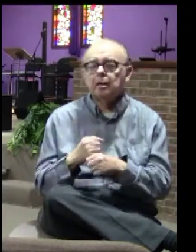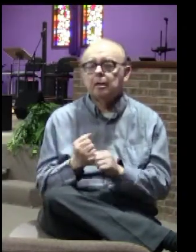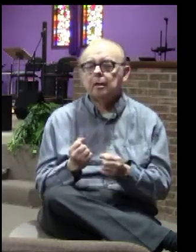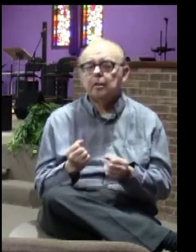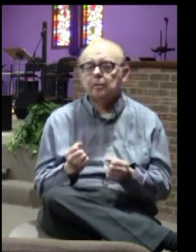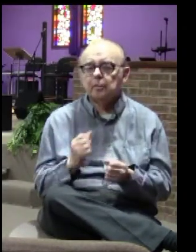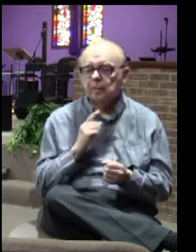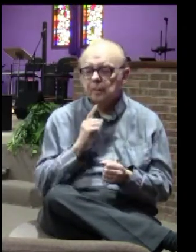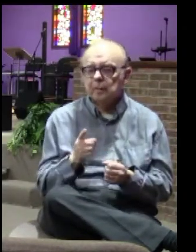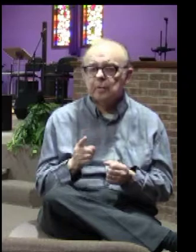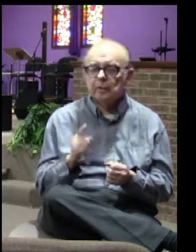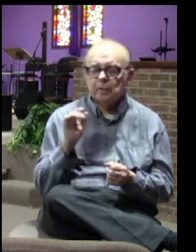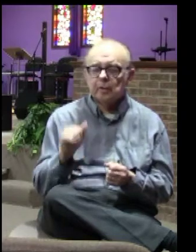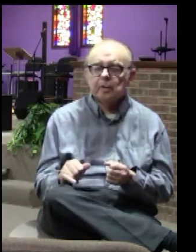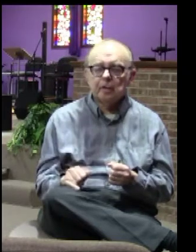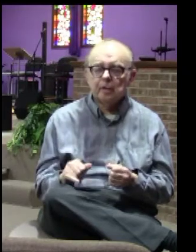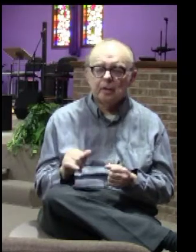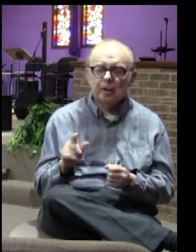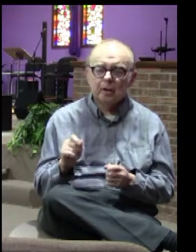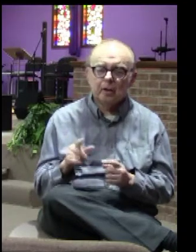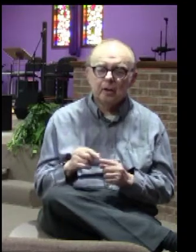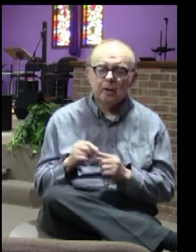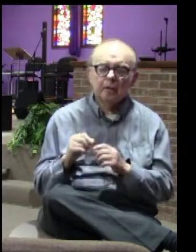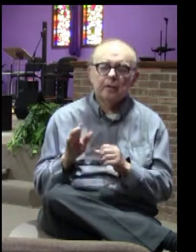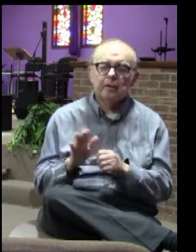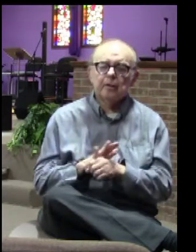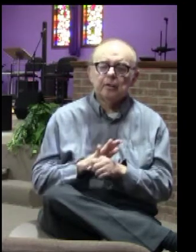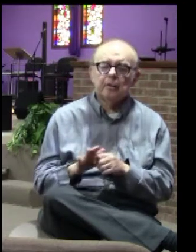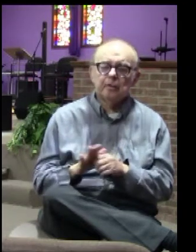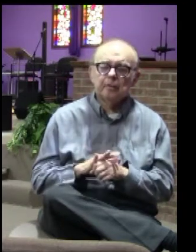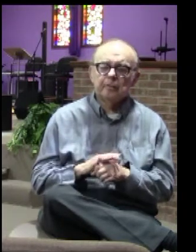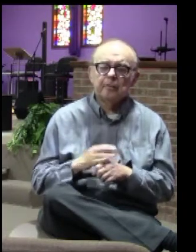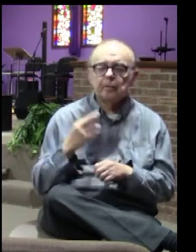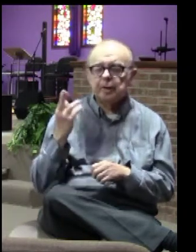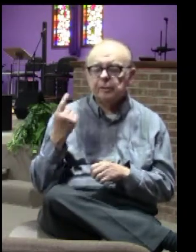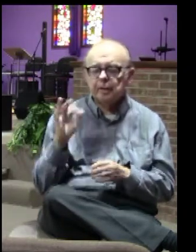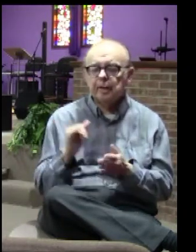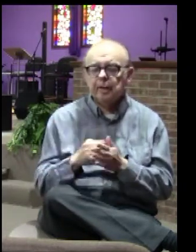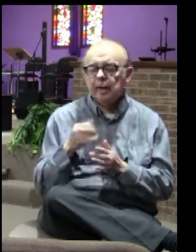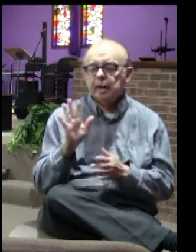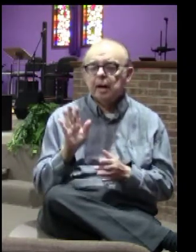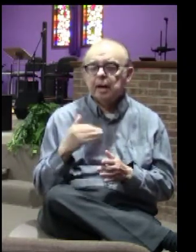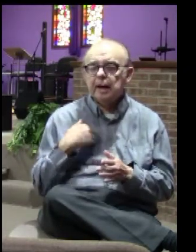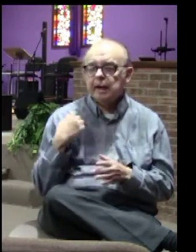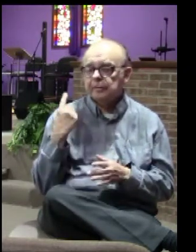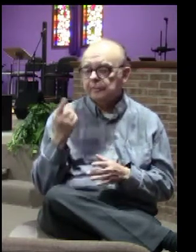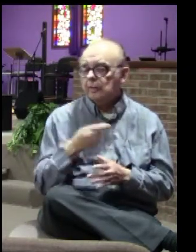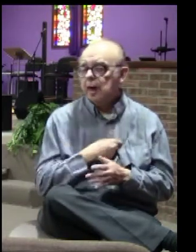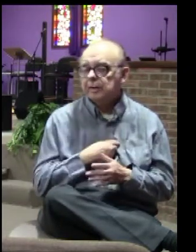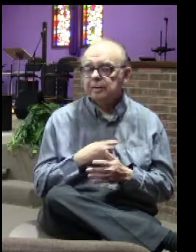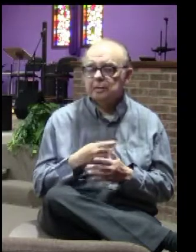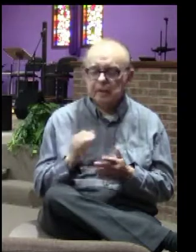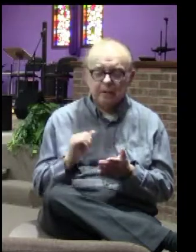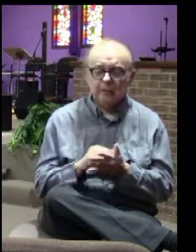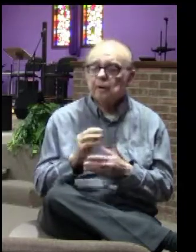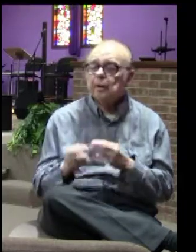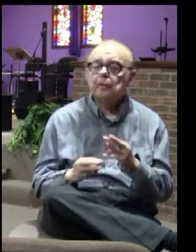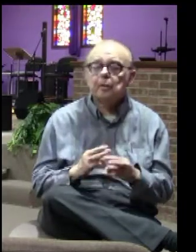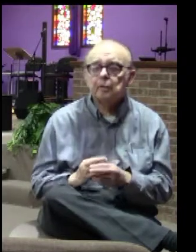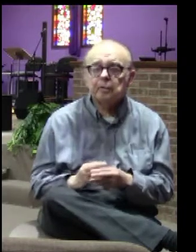made, are still supposed to fulfill the one purpose that God has for us in this